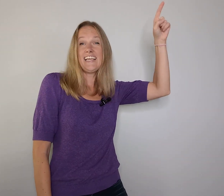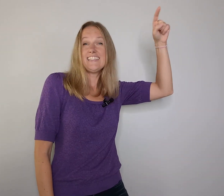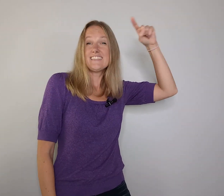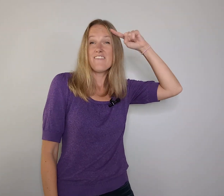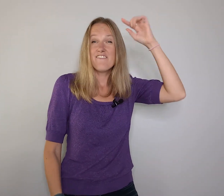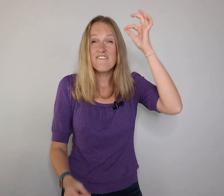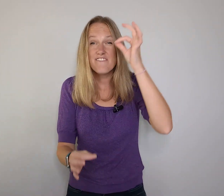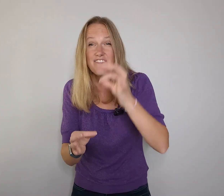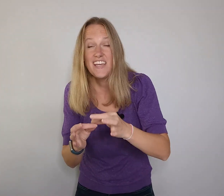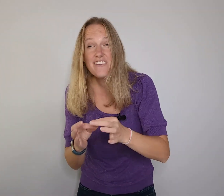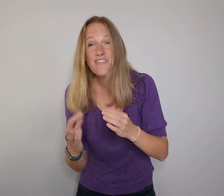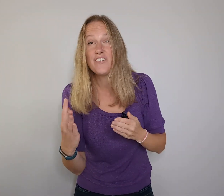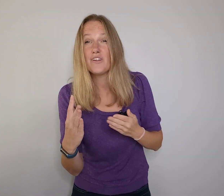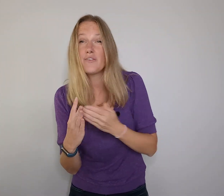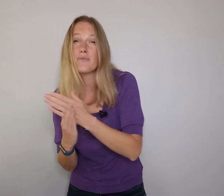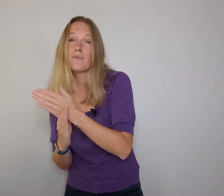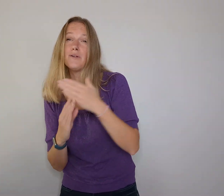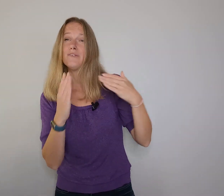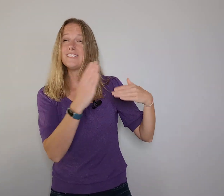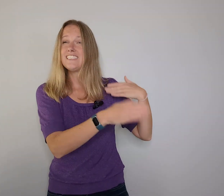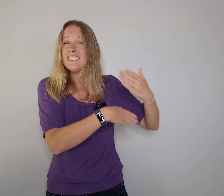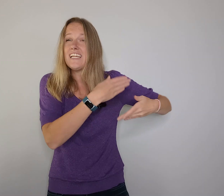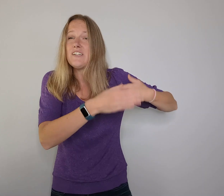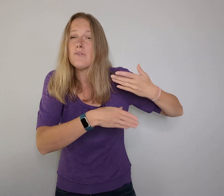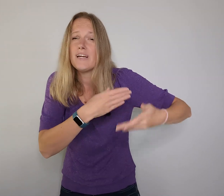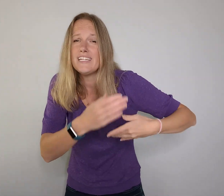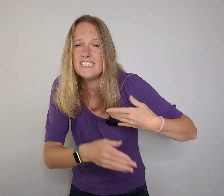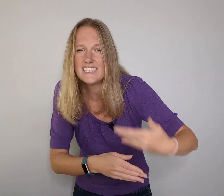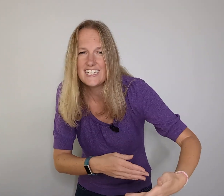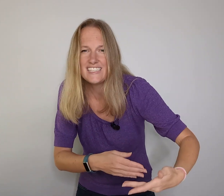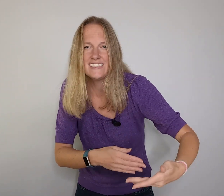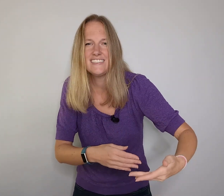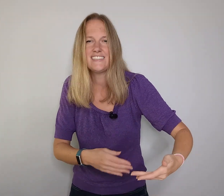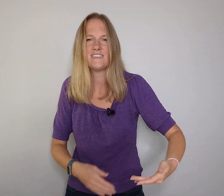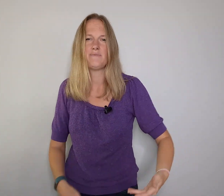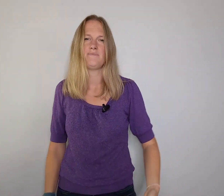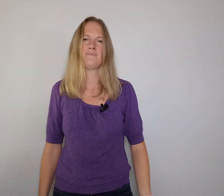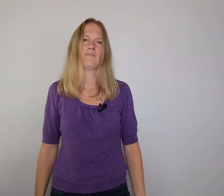He's faithful through generations.